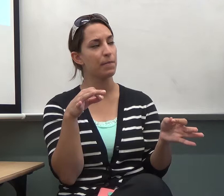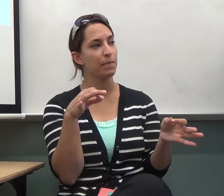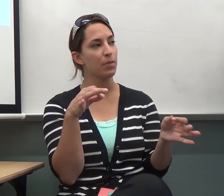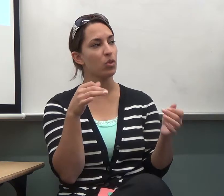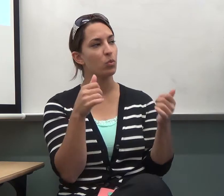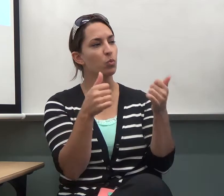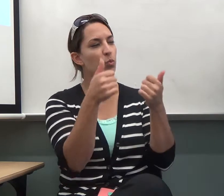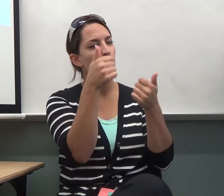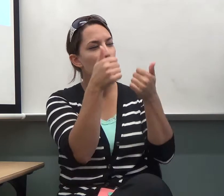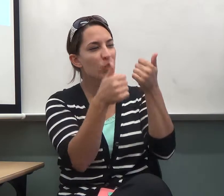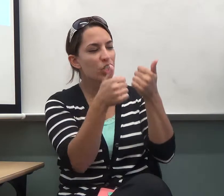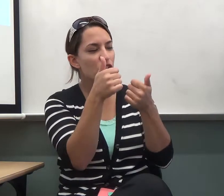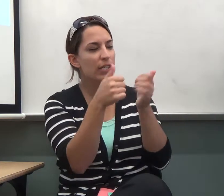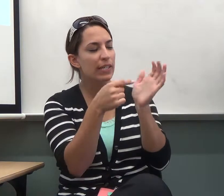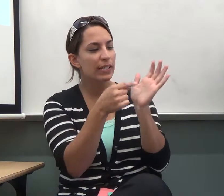which examples support it.